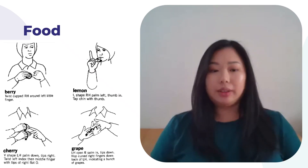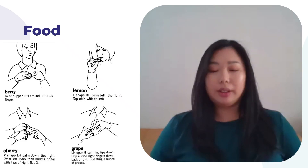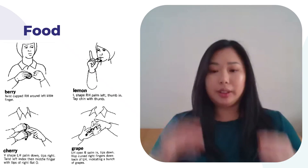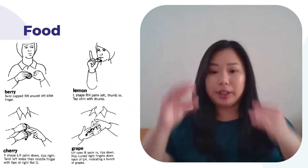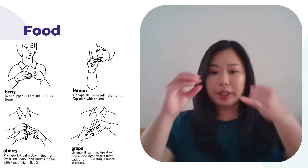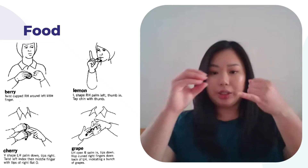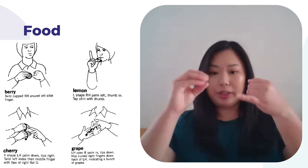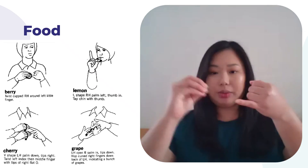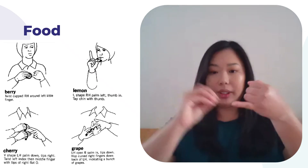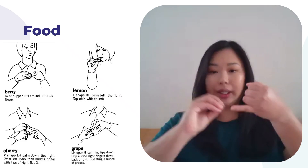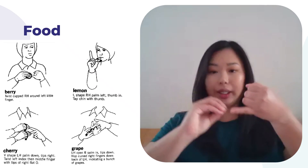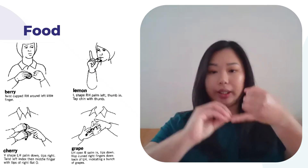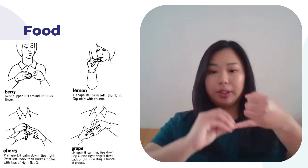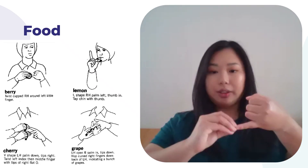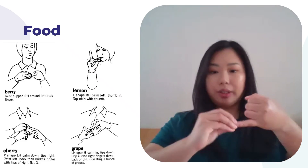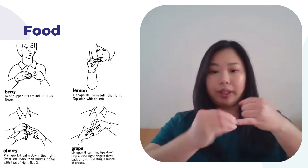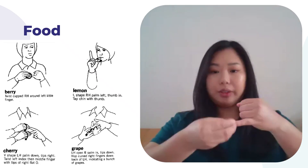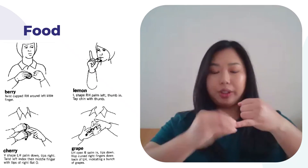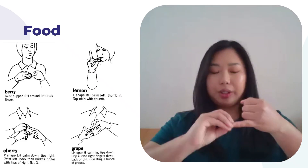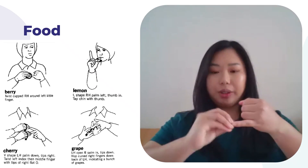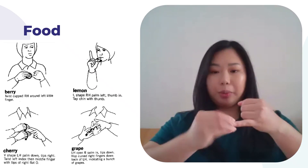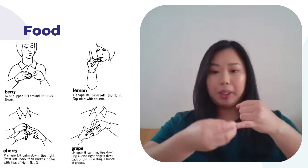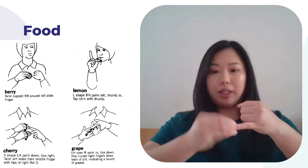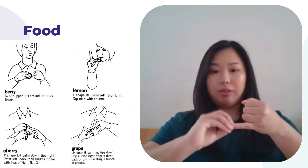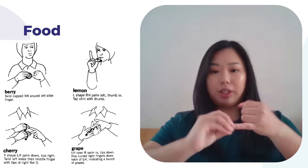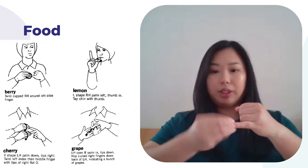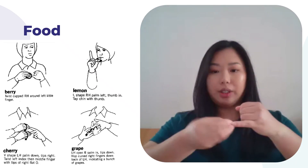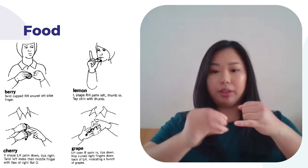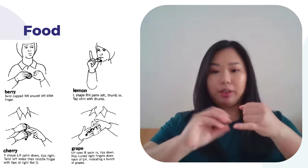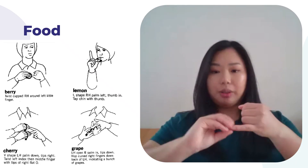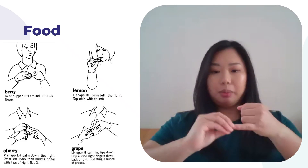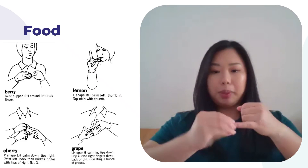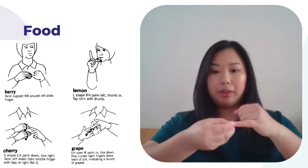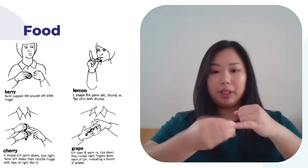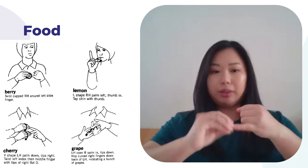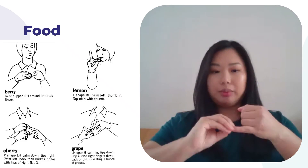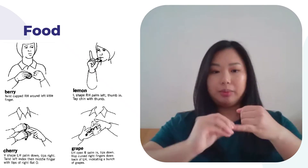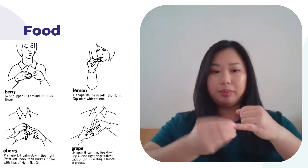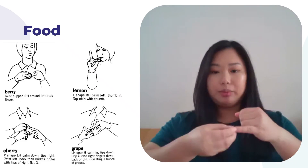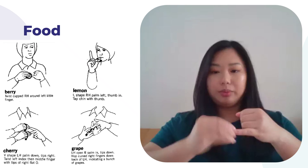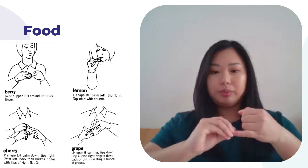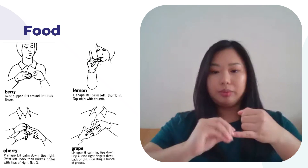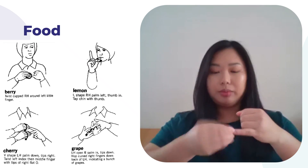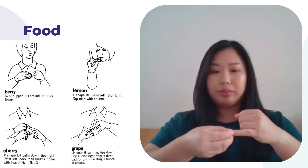Berry. Twist one hand around your pinky finger. Berry.